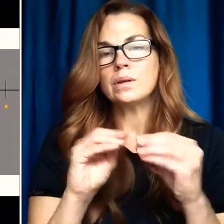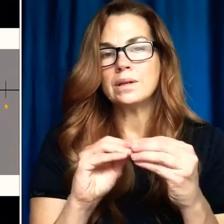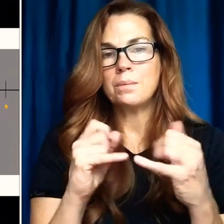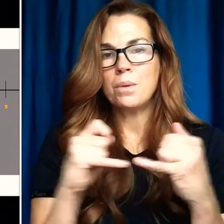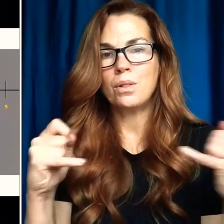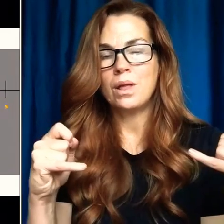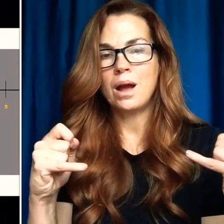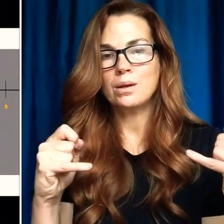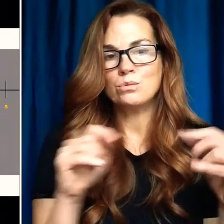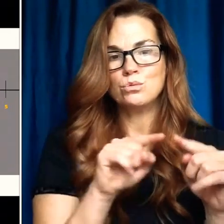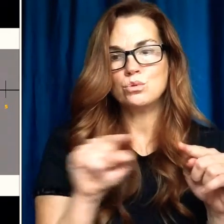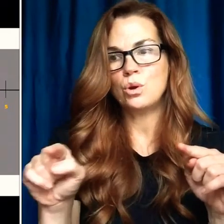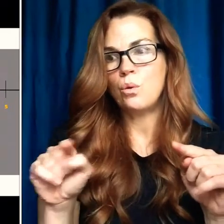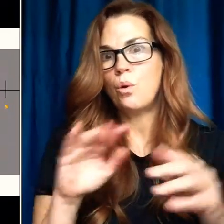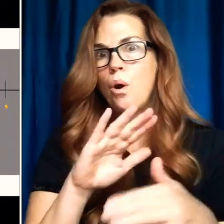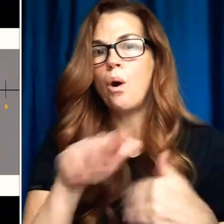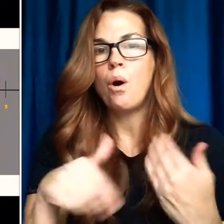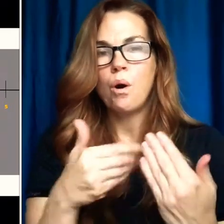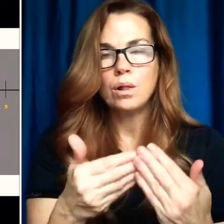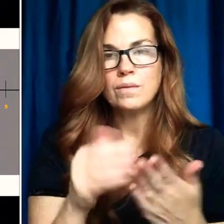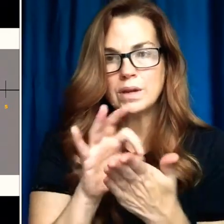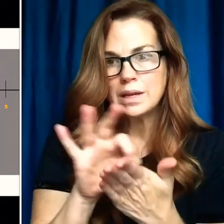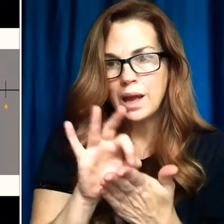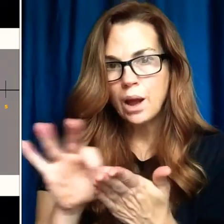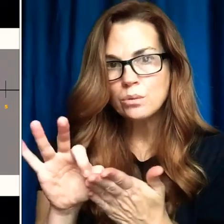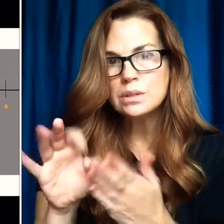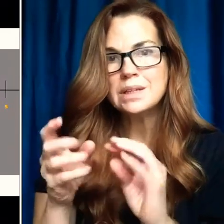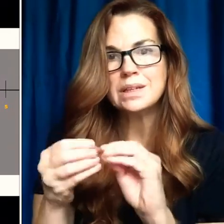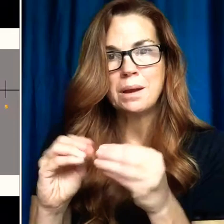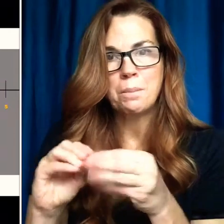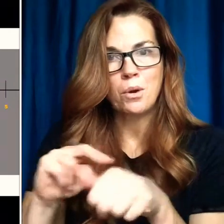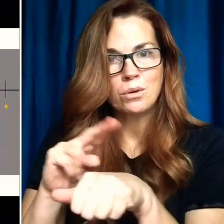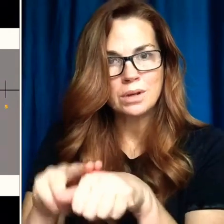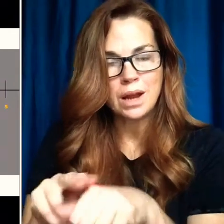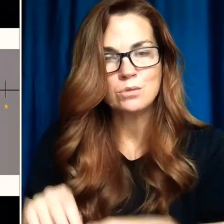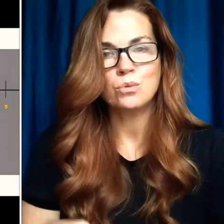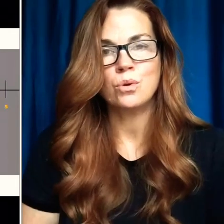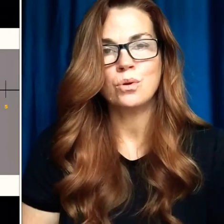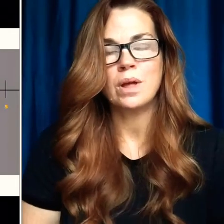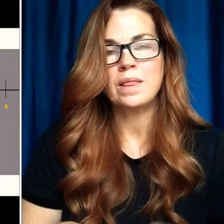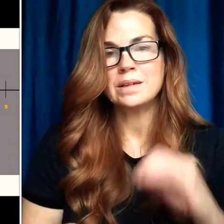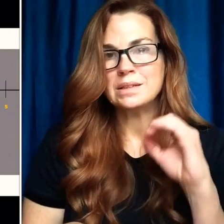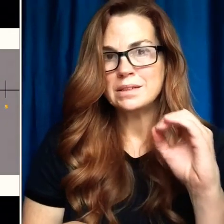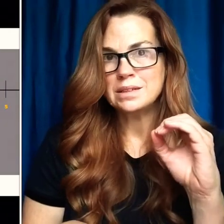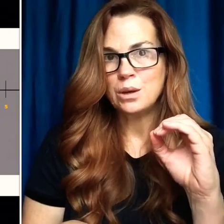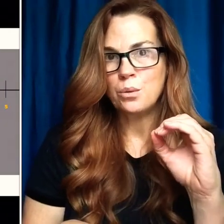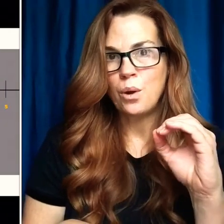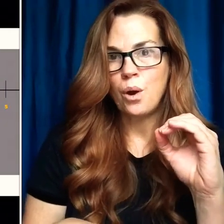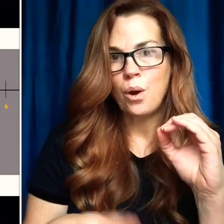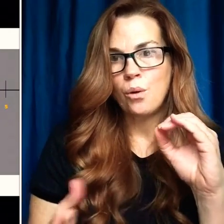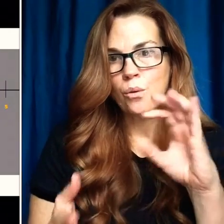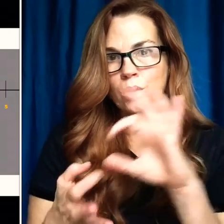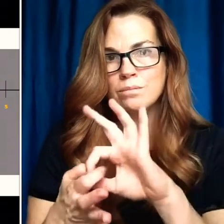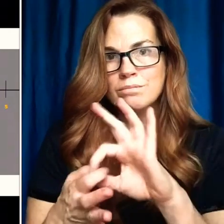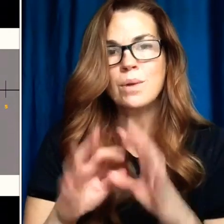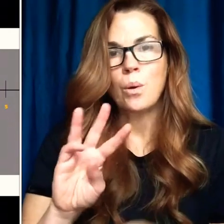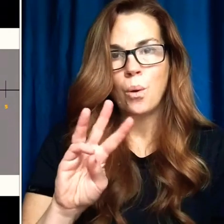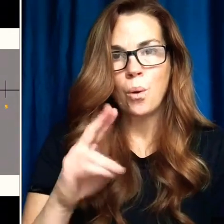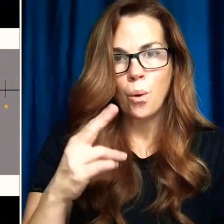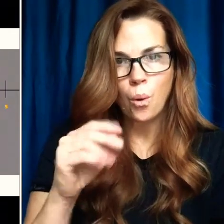all of their opposites in green. These are all integers, which includes natural numbers and whole